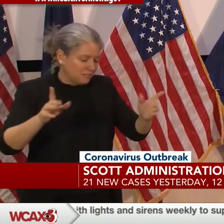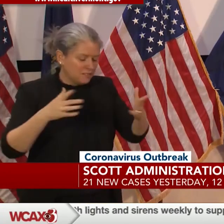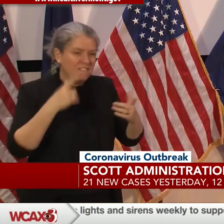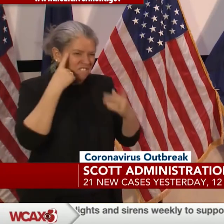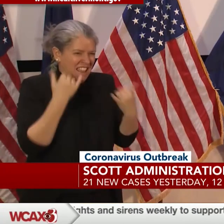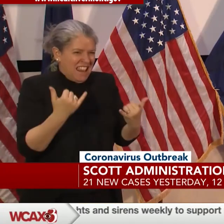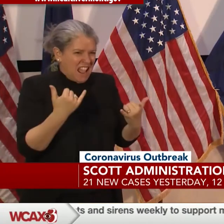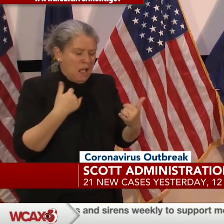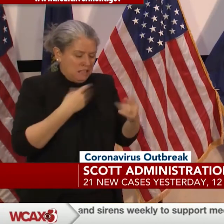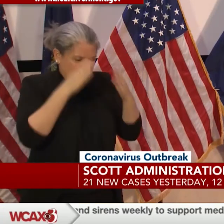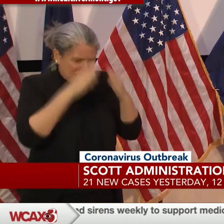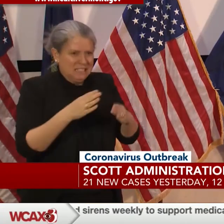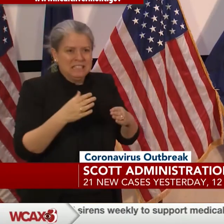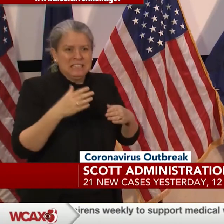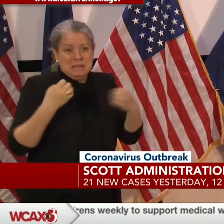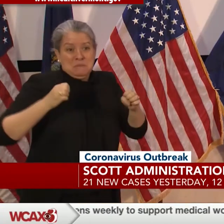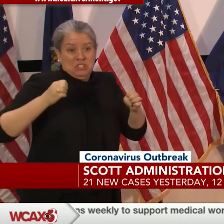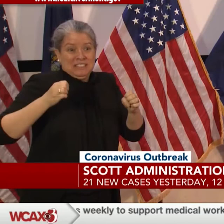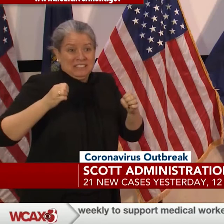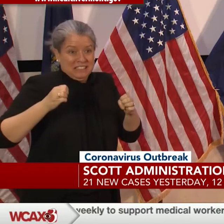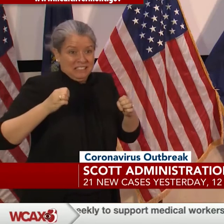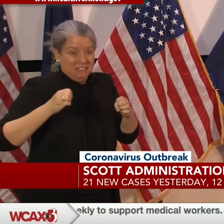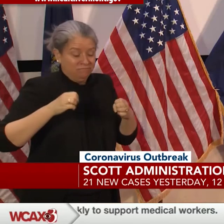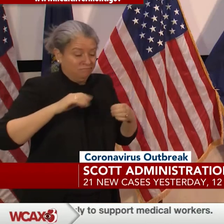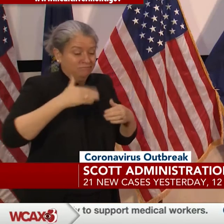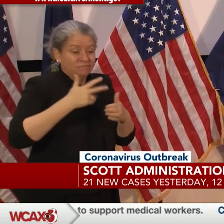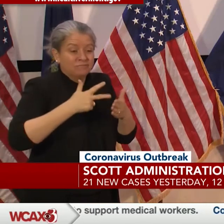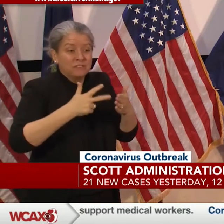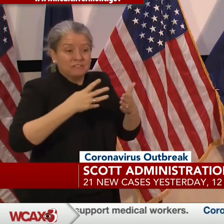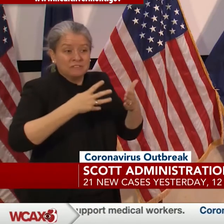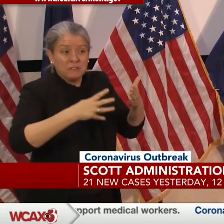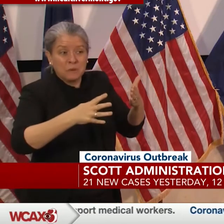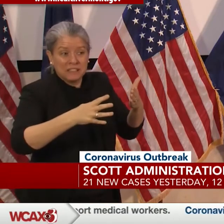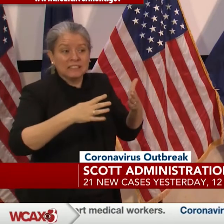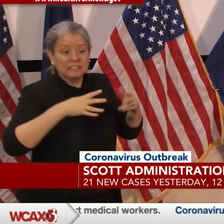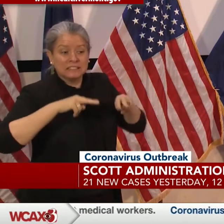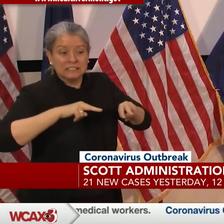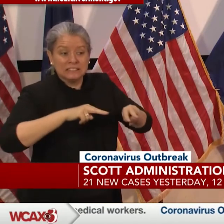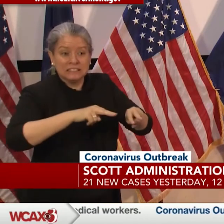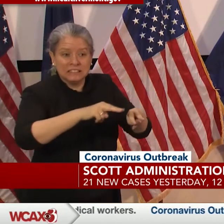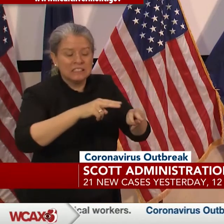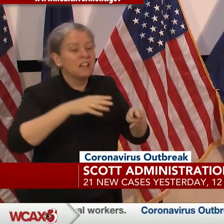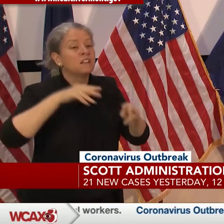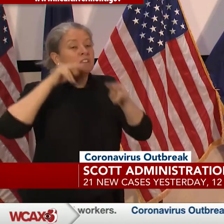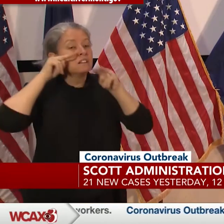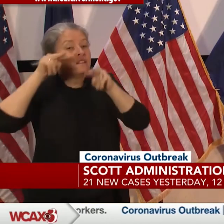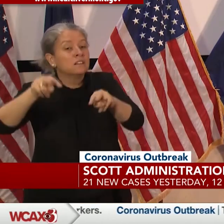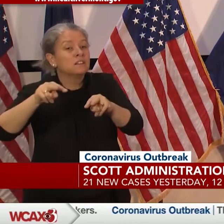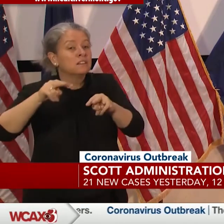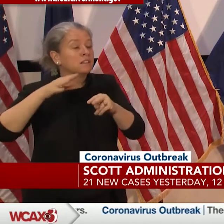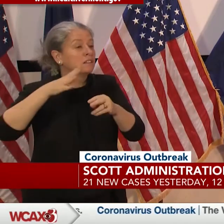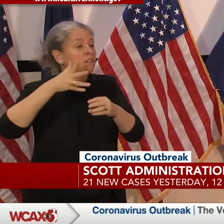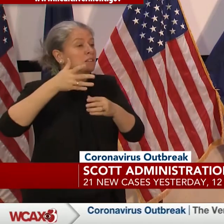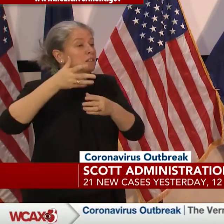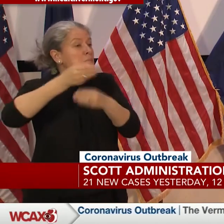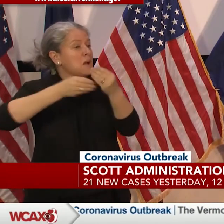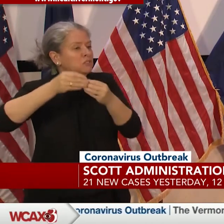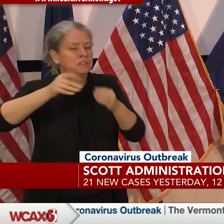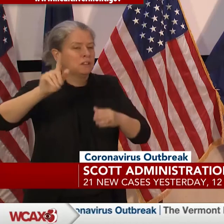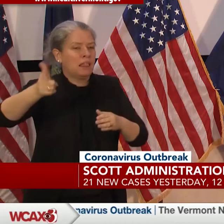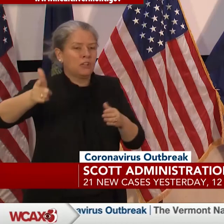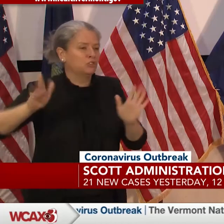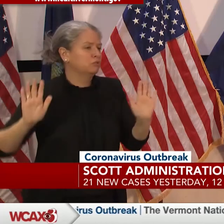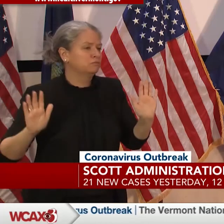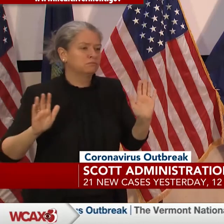next 3 to 4 weeks. But ongoing, we're trying to dissect the federal bill to see what this means to Vermont